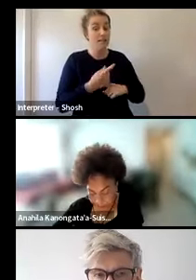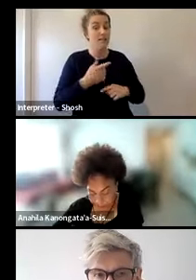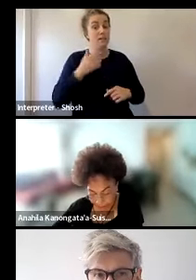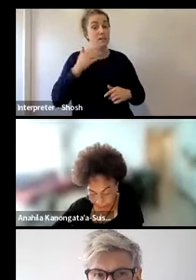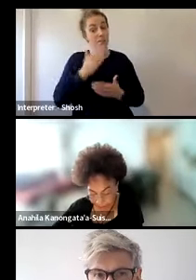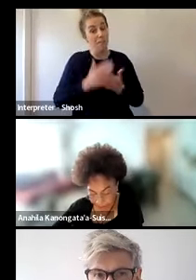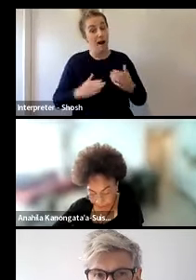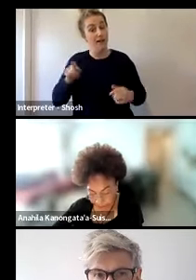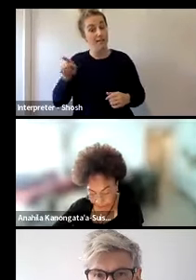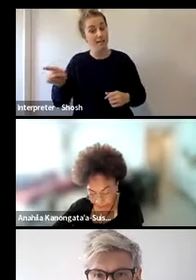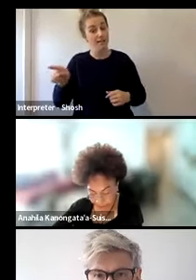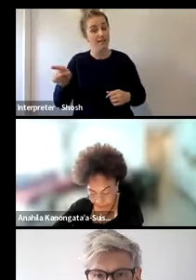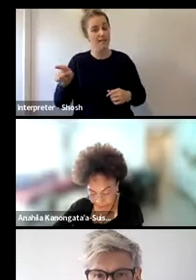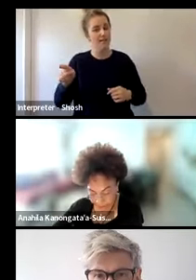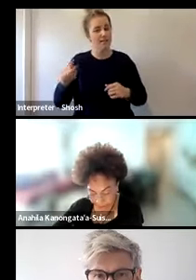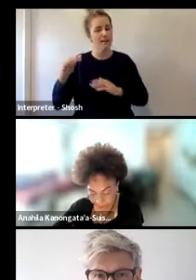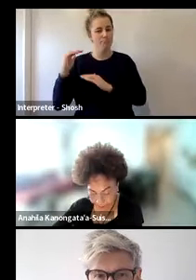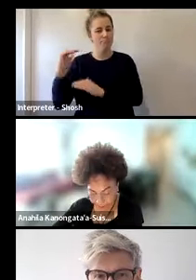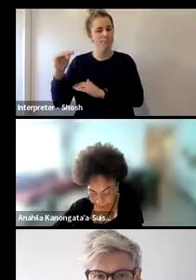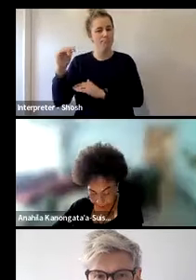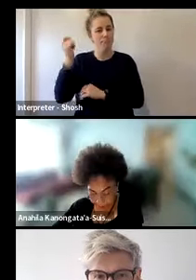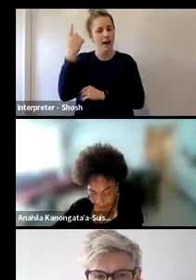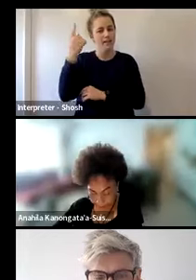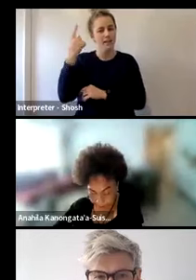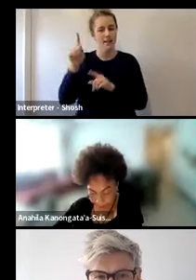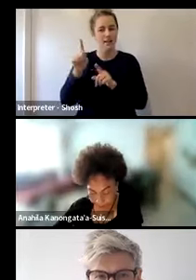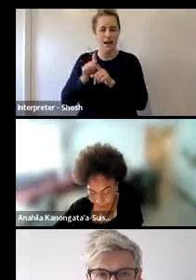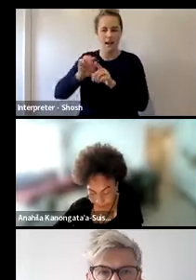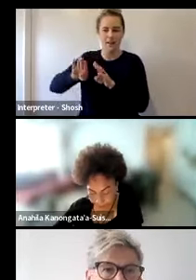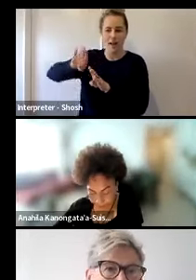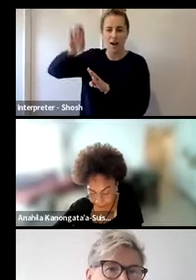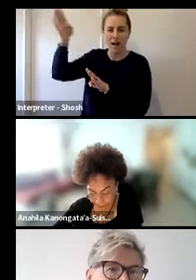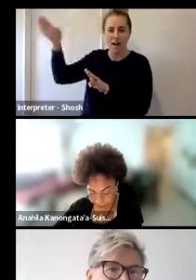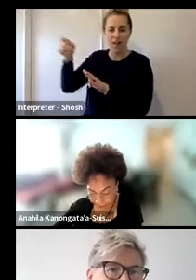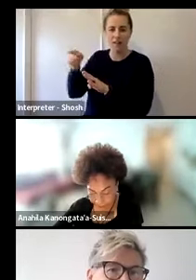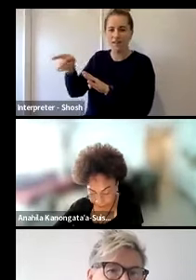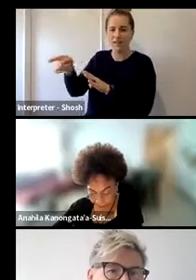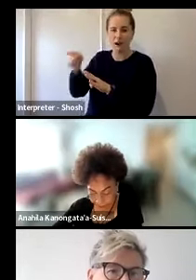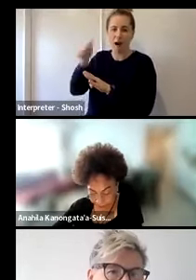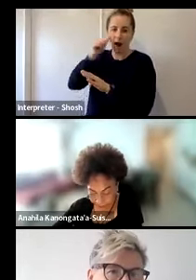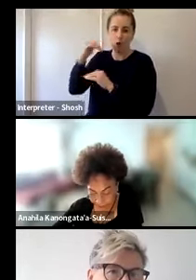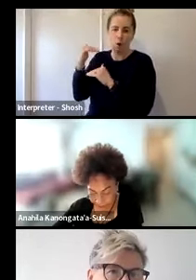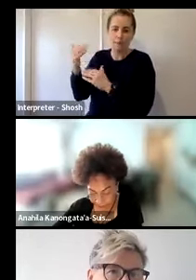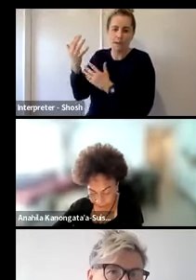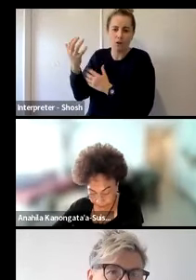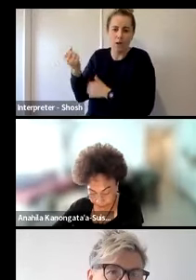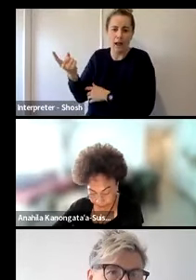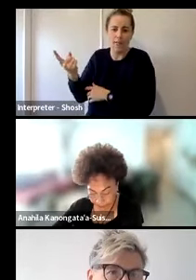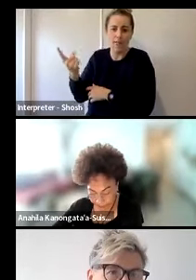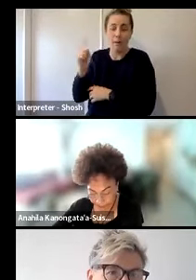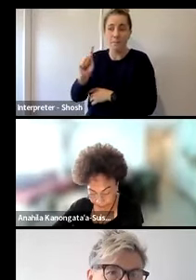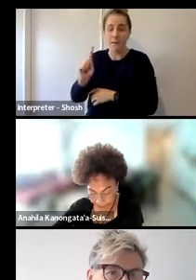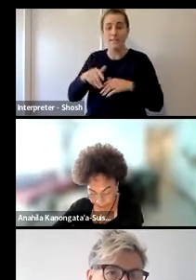is, constrained by it's up the side of a hill or that type of thing. You would hope that any